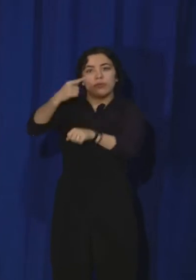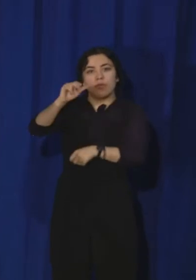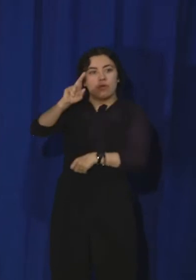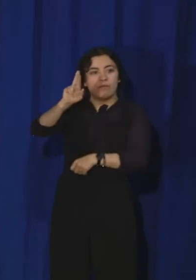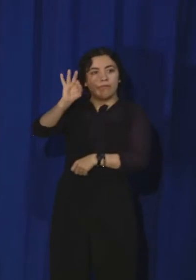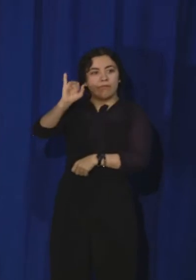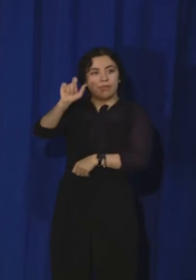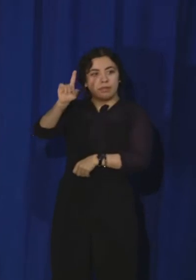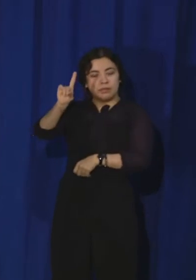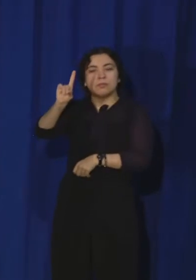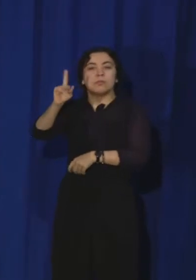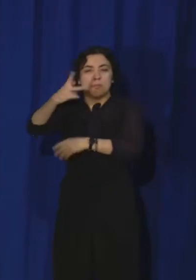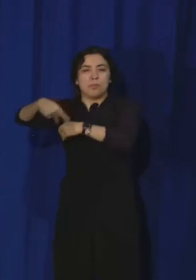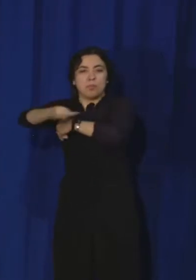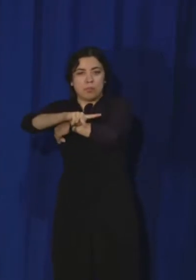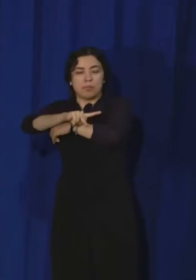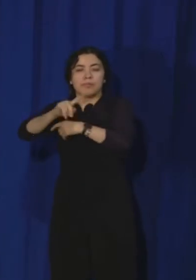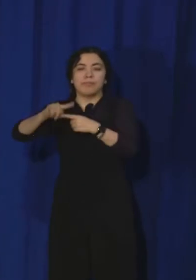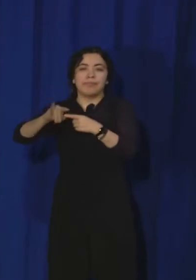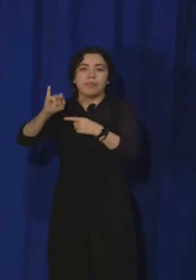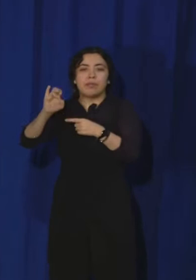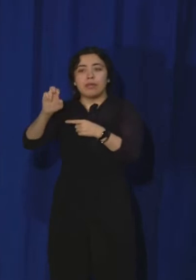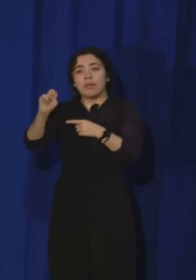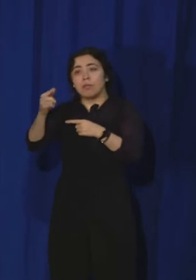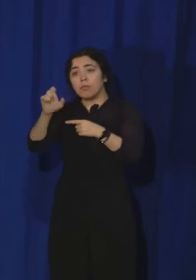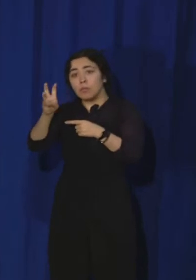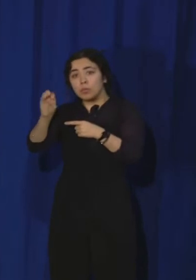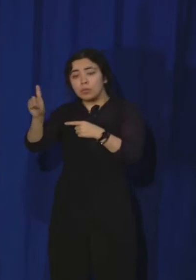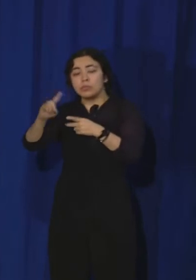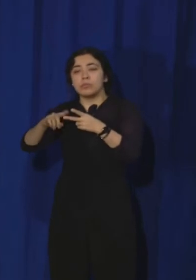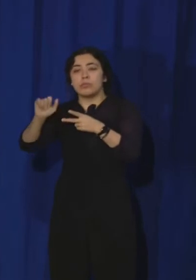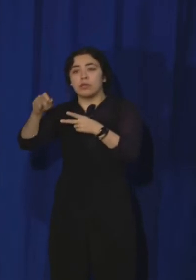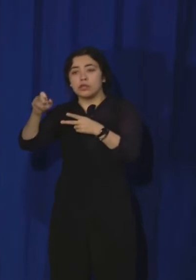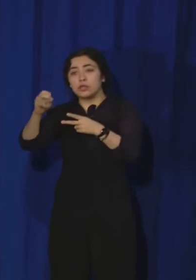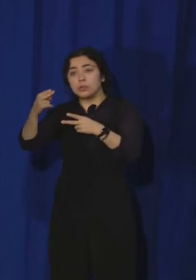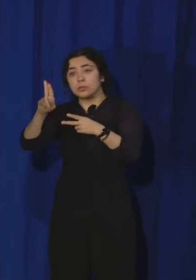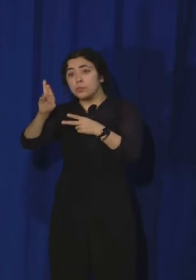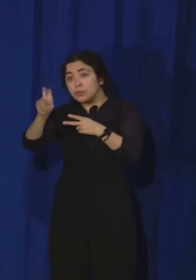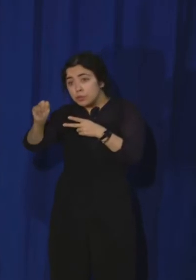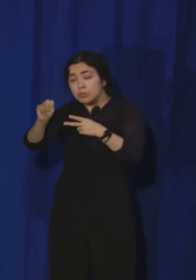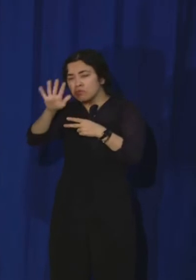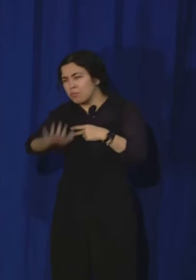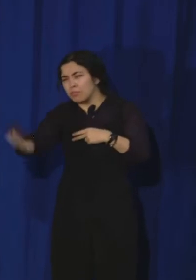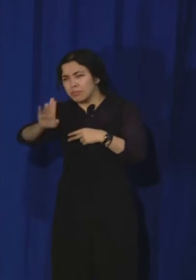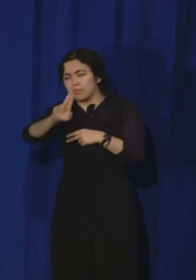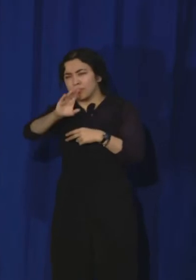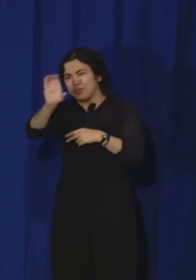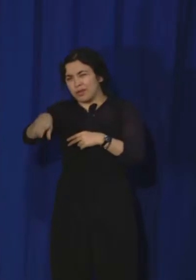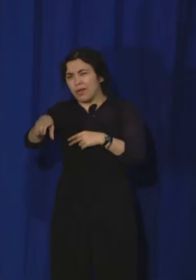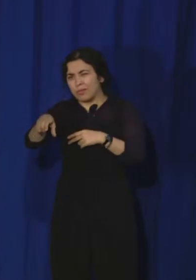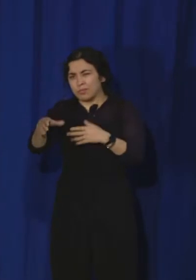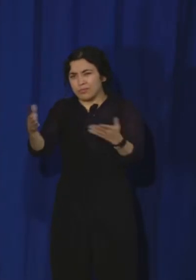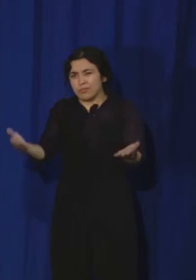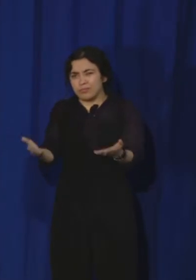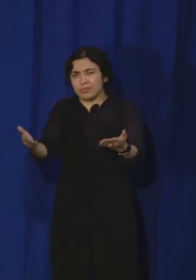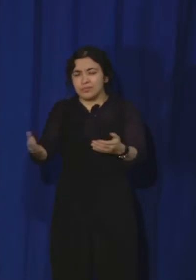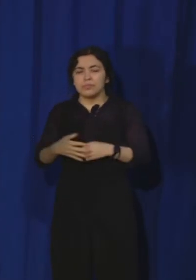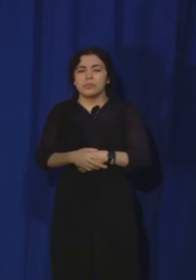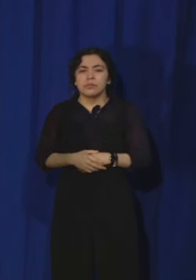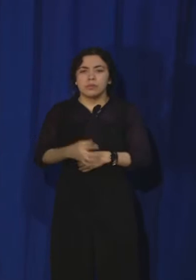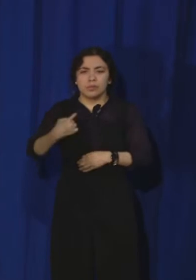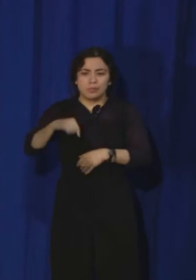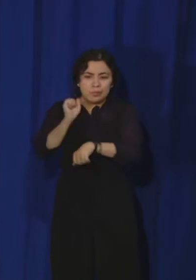Cragen, in Englewood, in Ashburn, across the city. We are working with our patients and with other